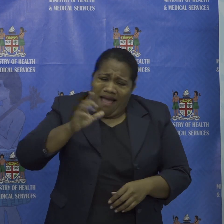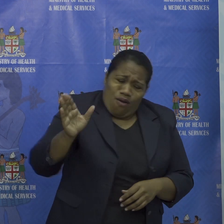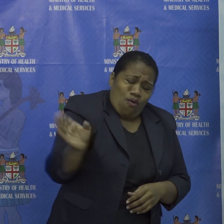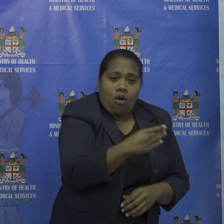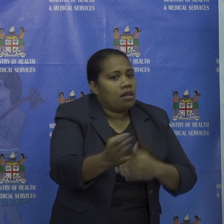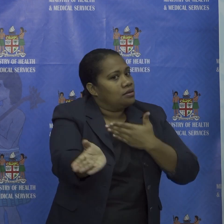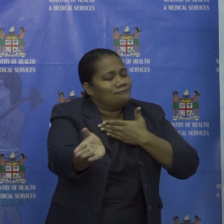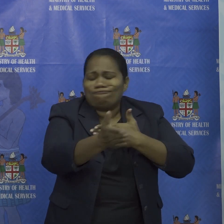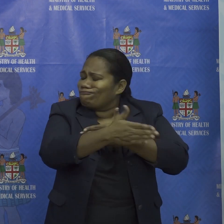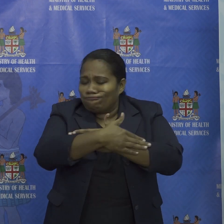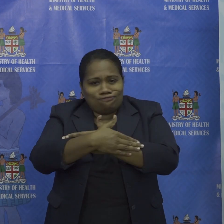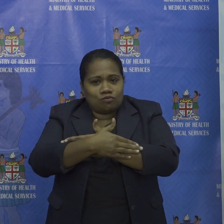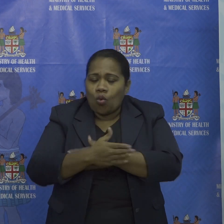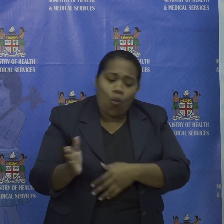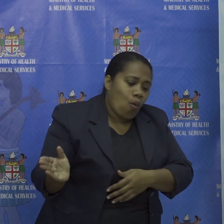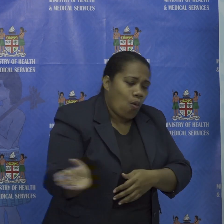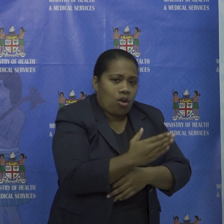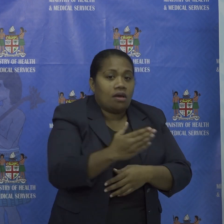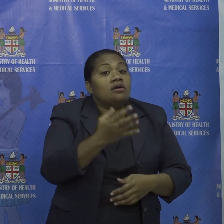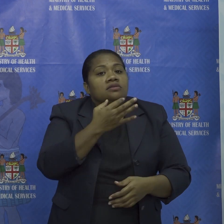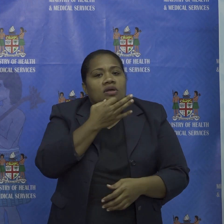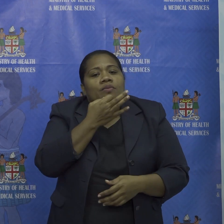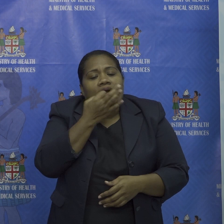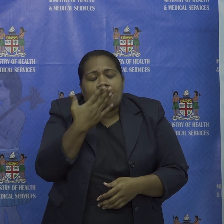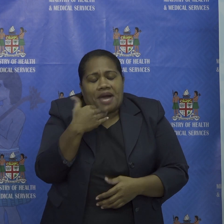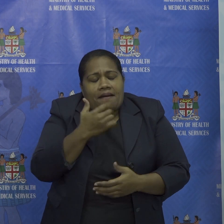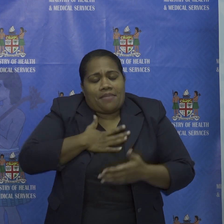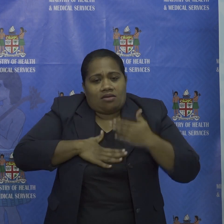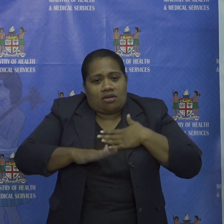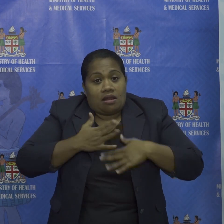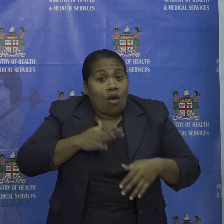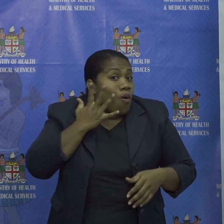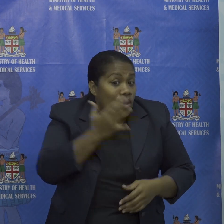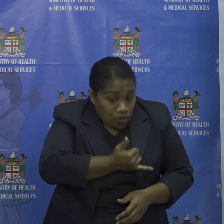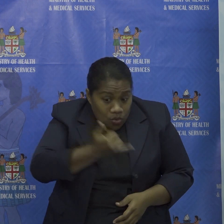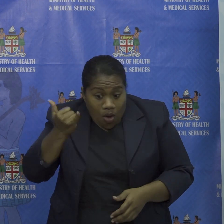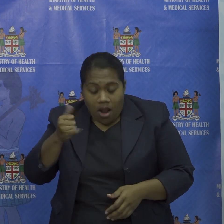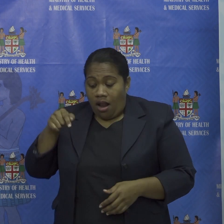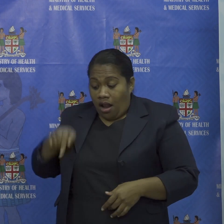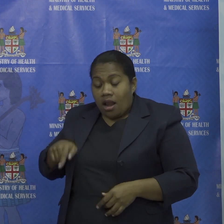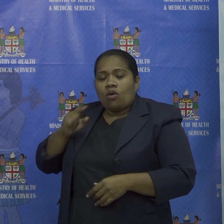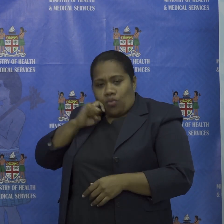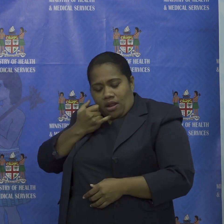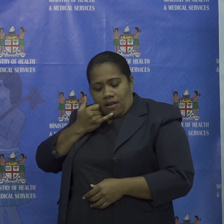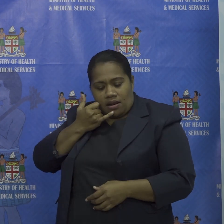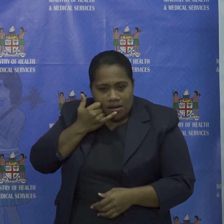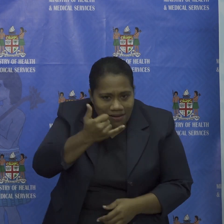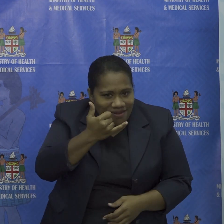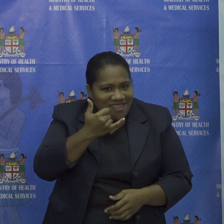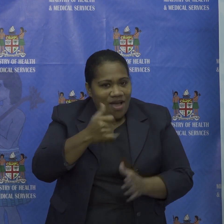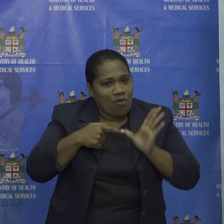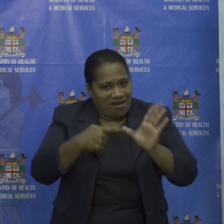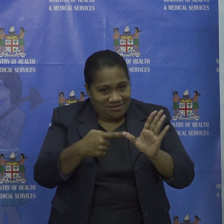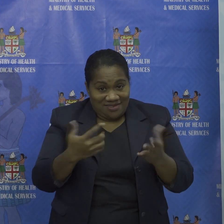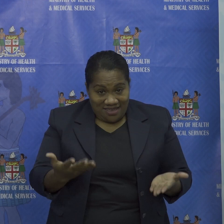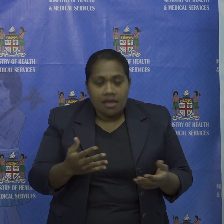We ask that you be patient. Your calls will be answered. To make things efficient, please make sure you have details like